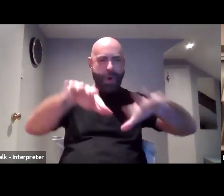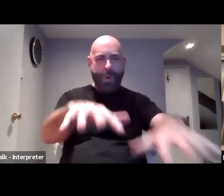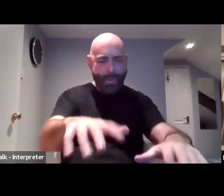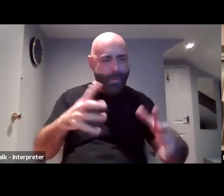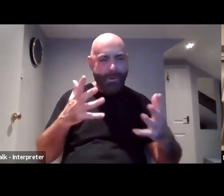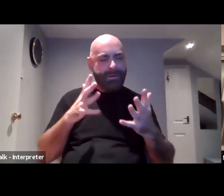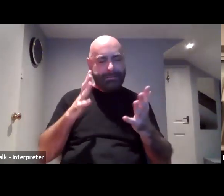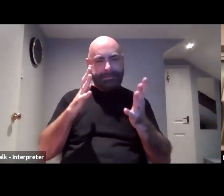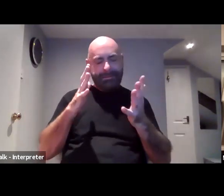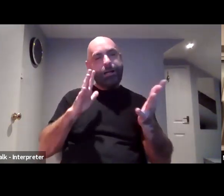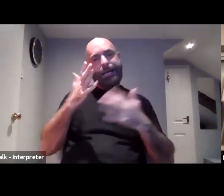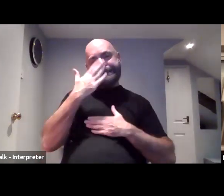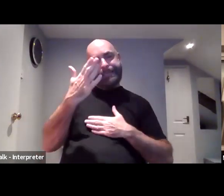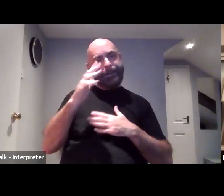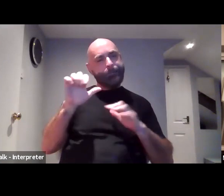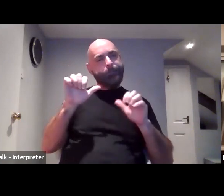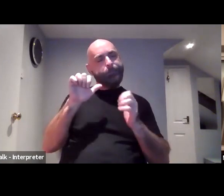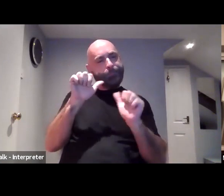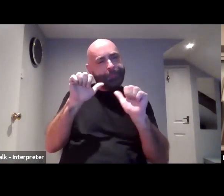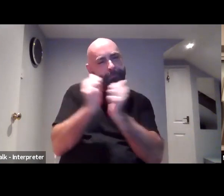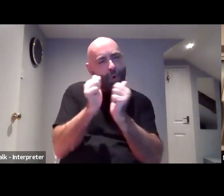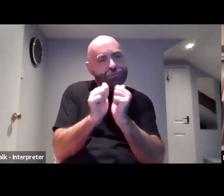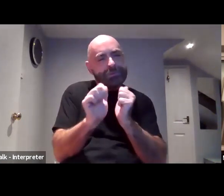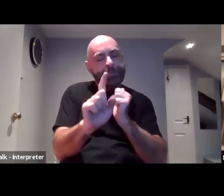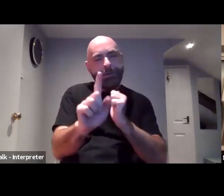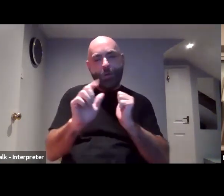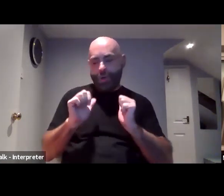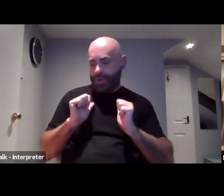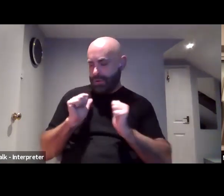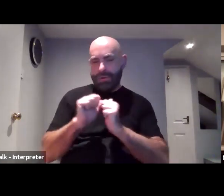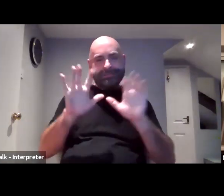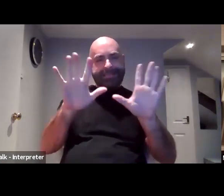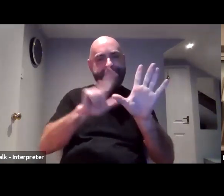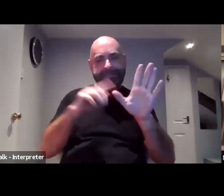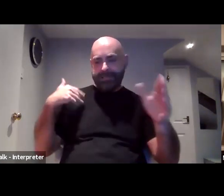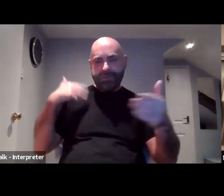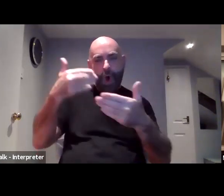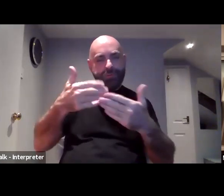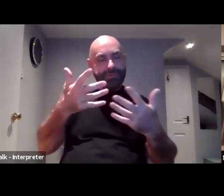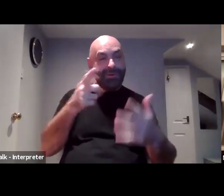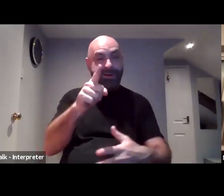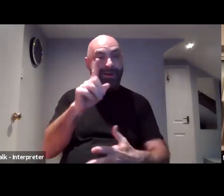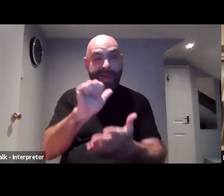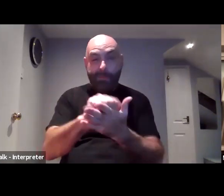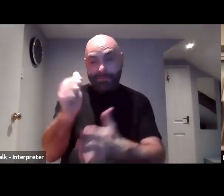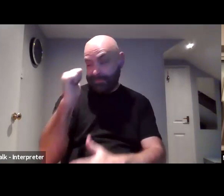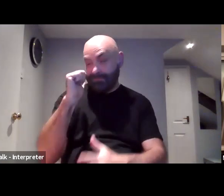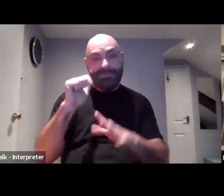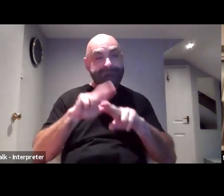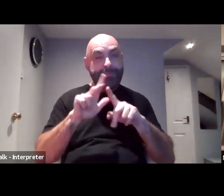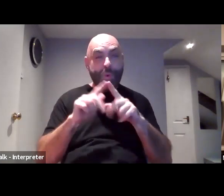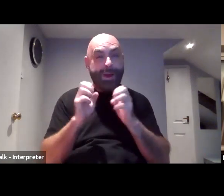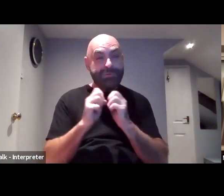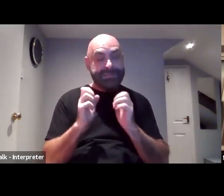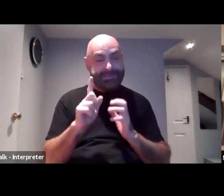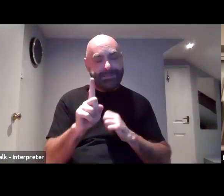And it seemed appropriate to revisit our 10 years on report, which was only published in February,